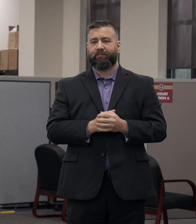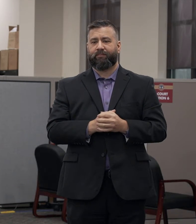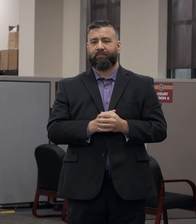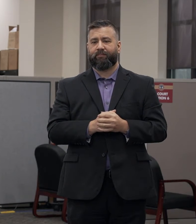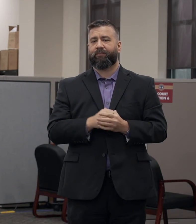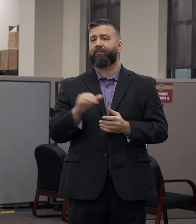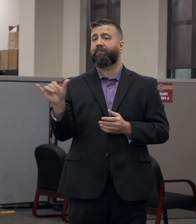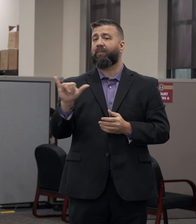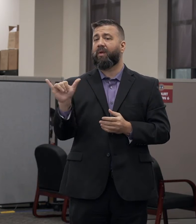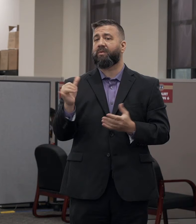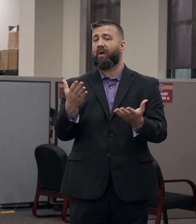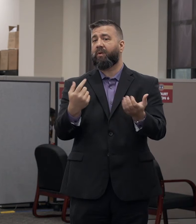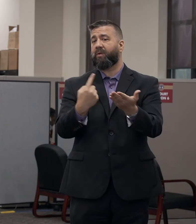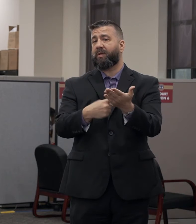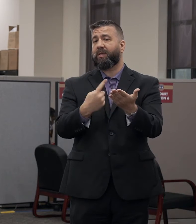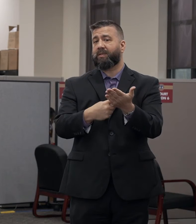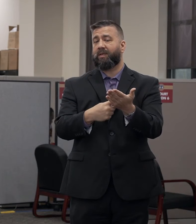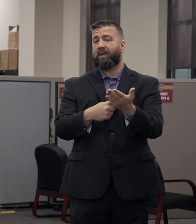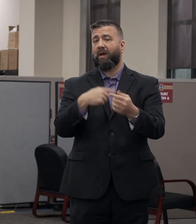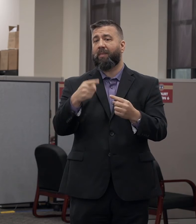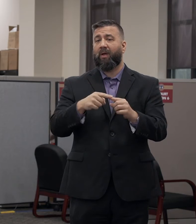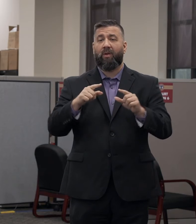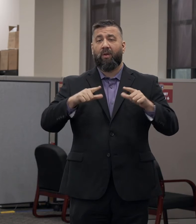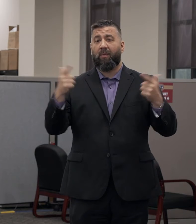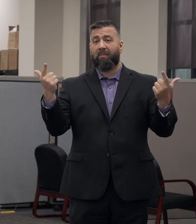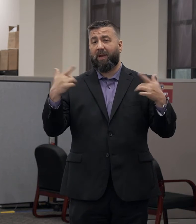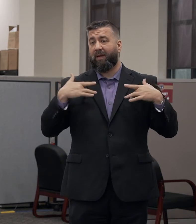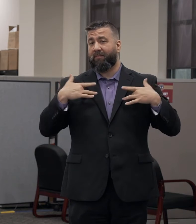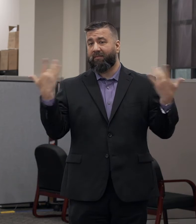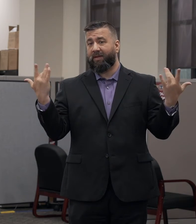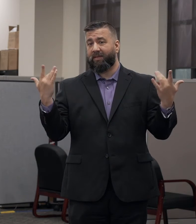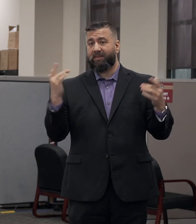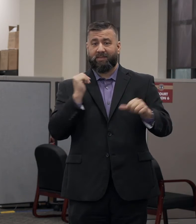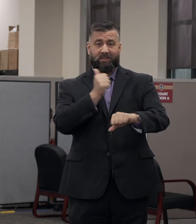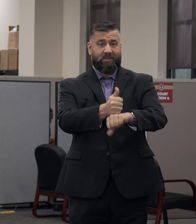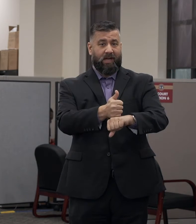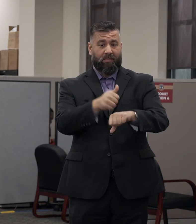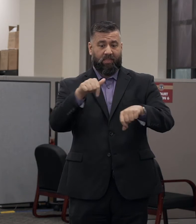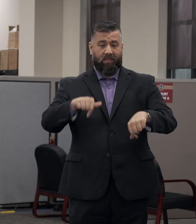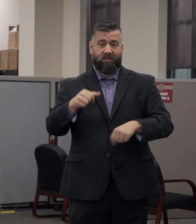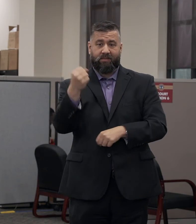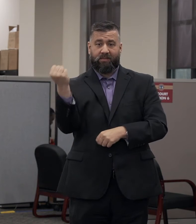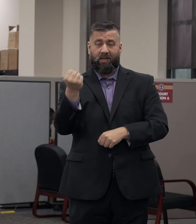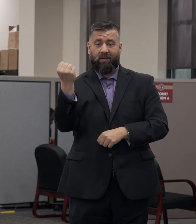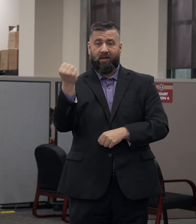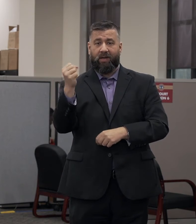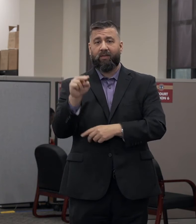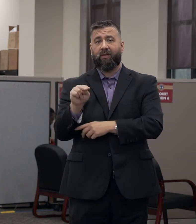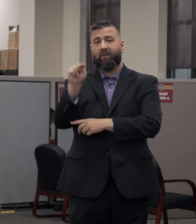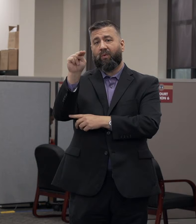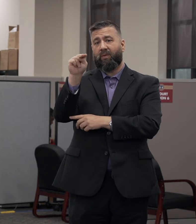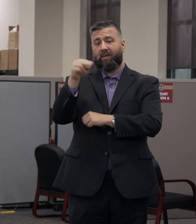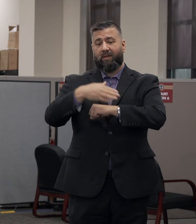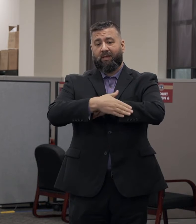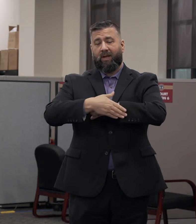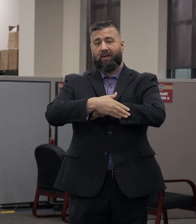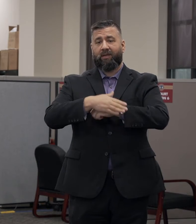I'd like to talk now about the large-scale event that we've scheduled for this Saturday at the North County Recreation